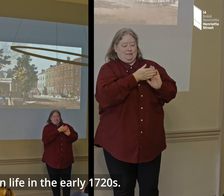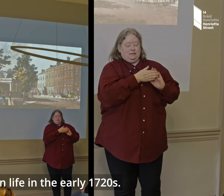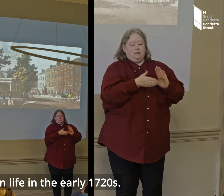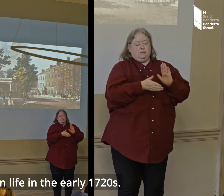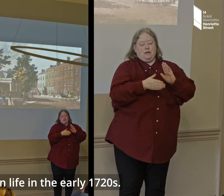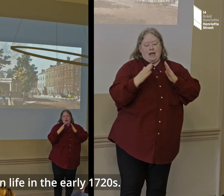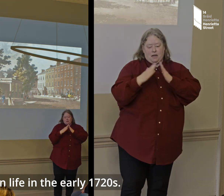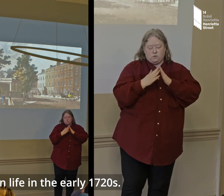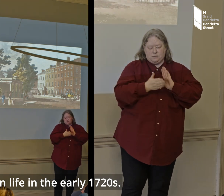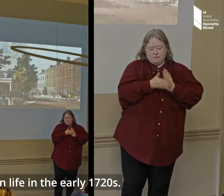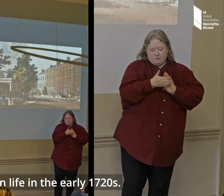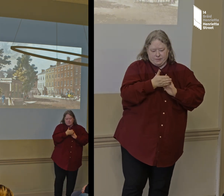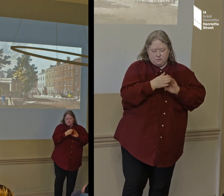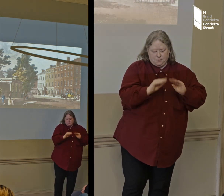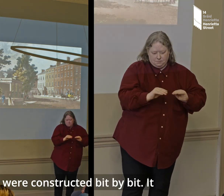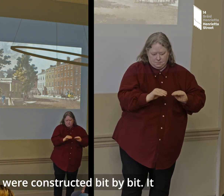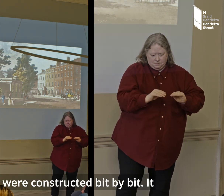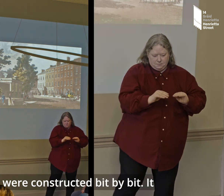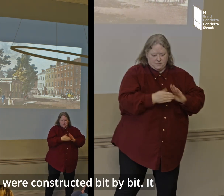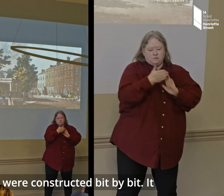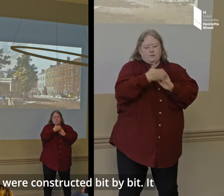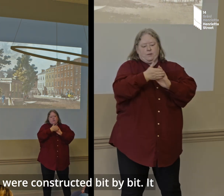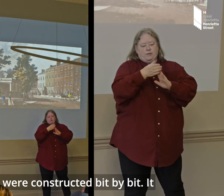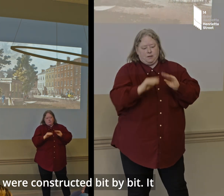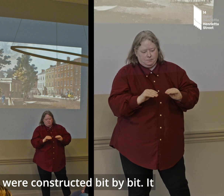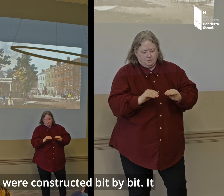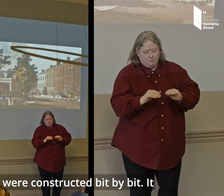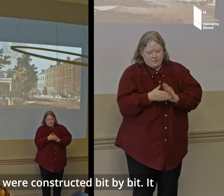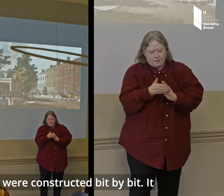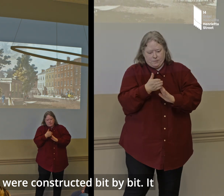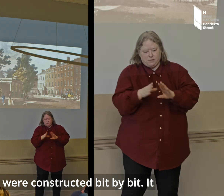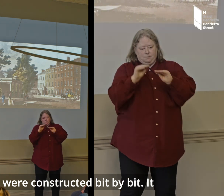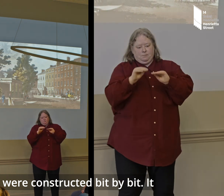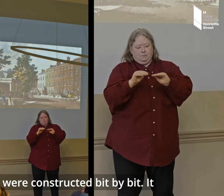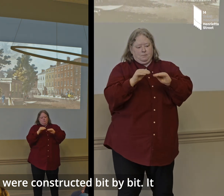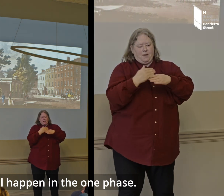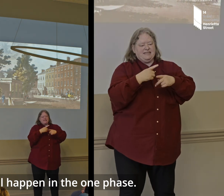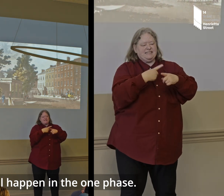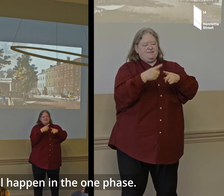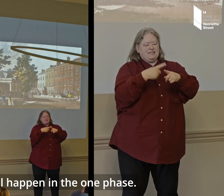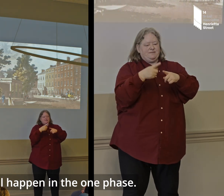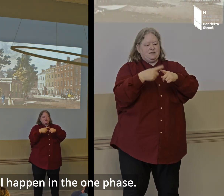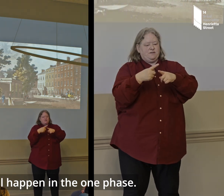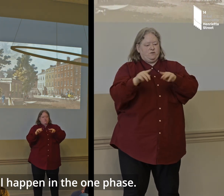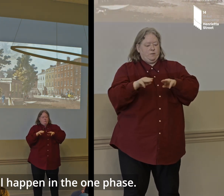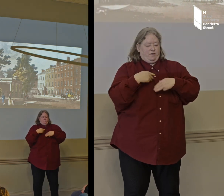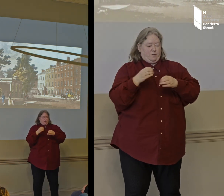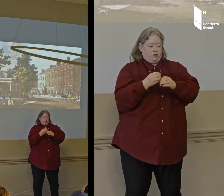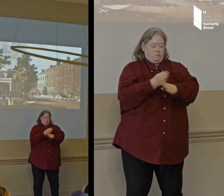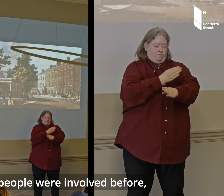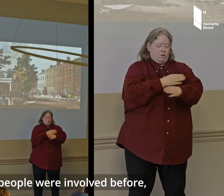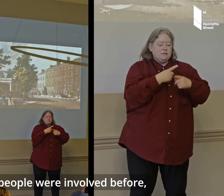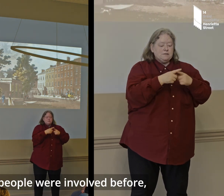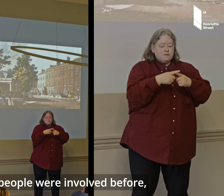early 1720s. The houses were constructed bit by bit. It didn't all happen in the one